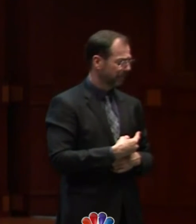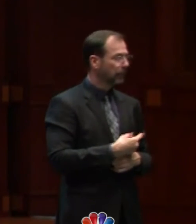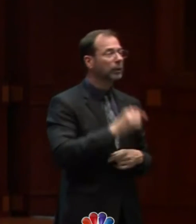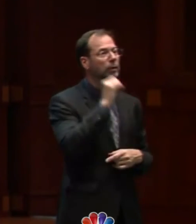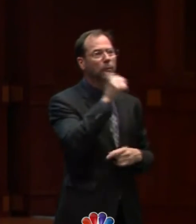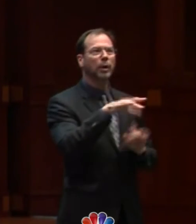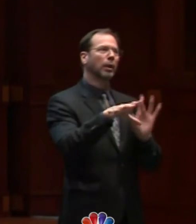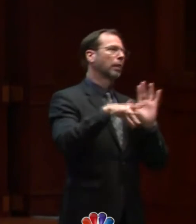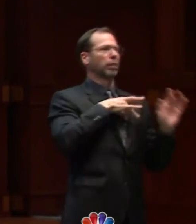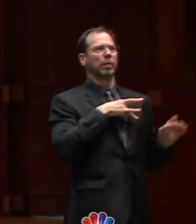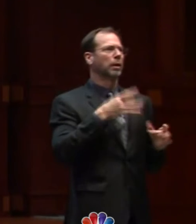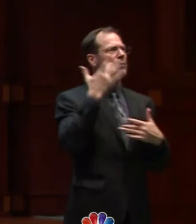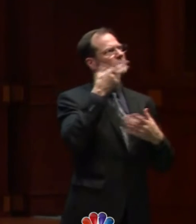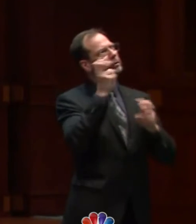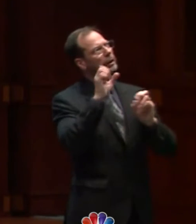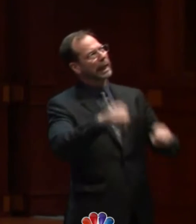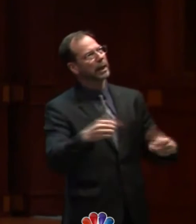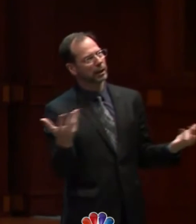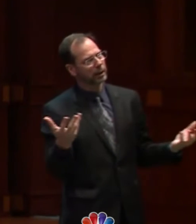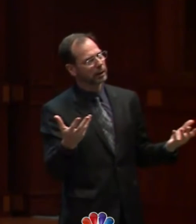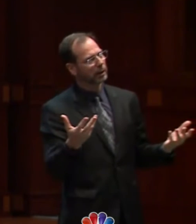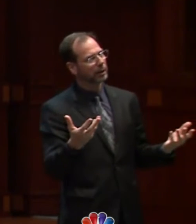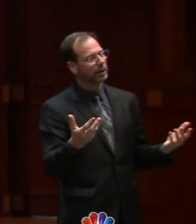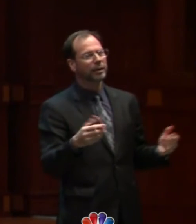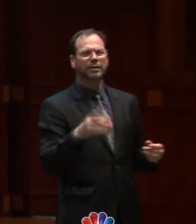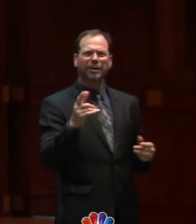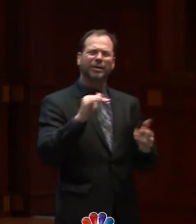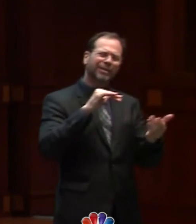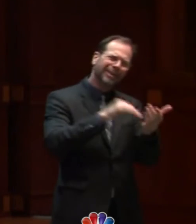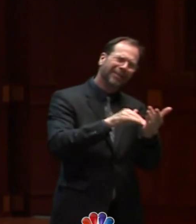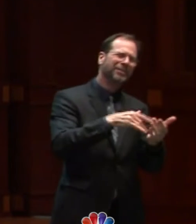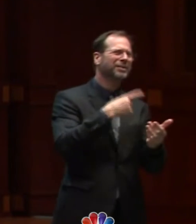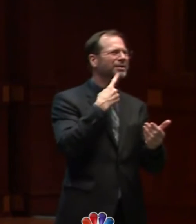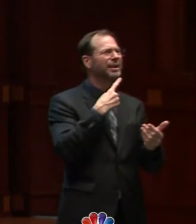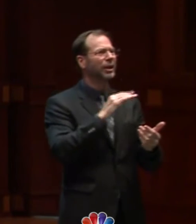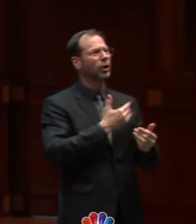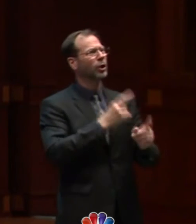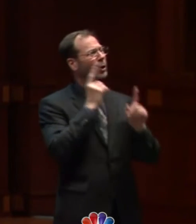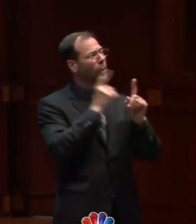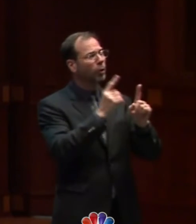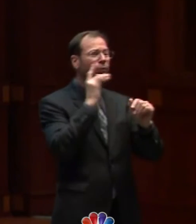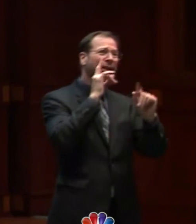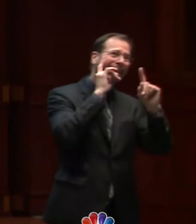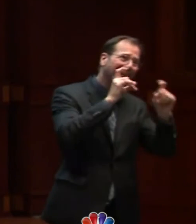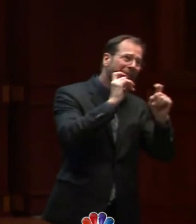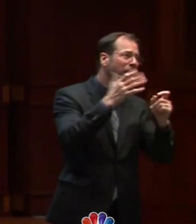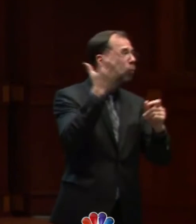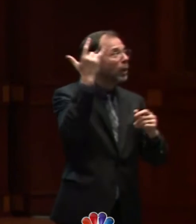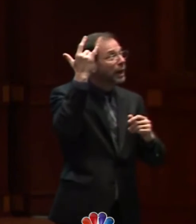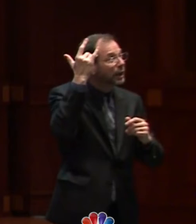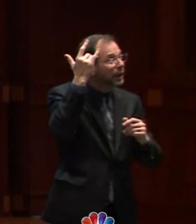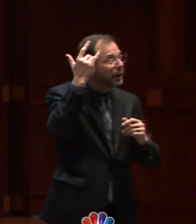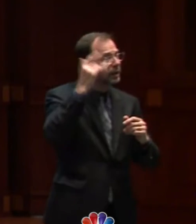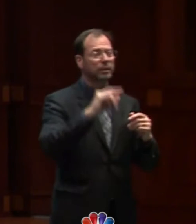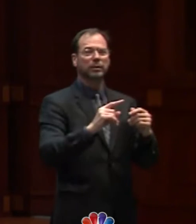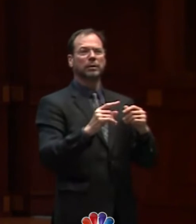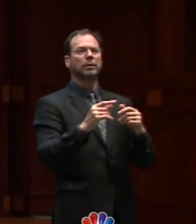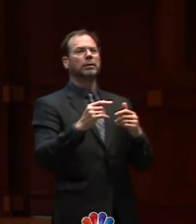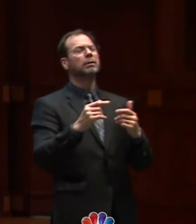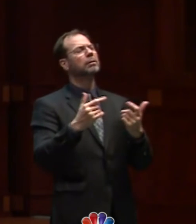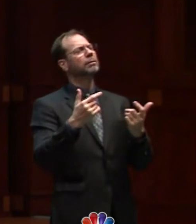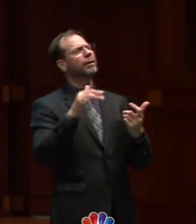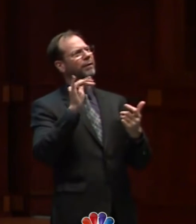contract it tomorrow. And so as the doctor is trying to emphasize, our goal from testing is to first and